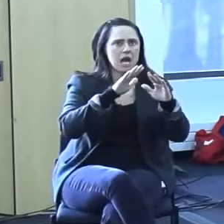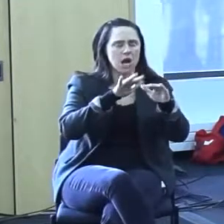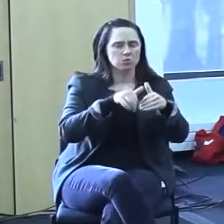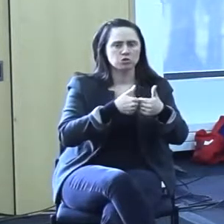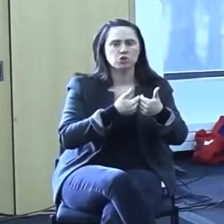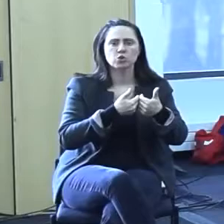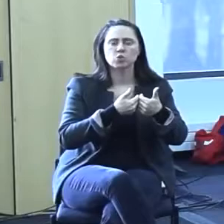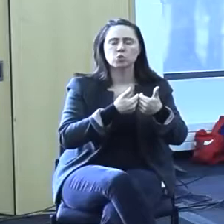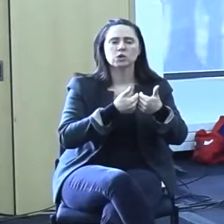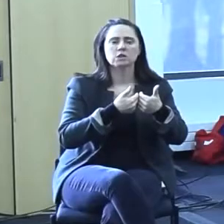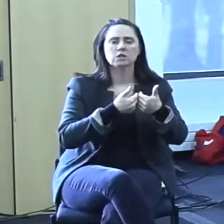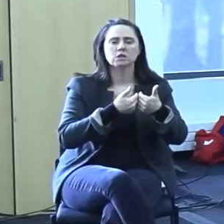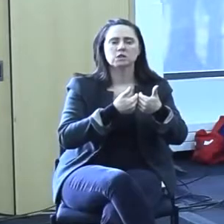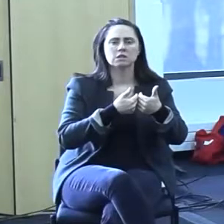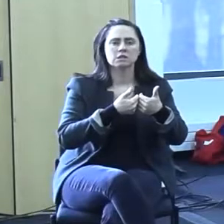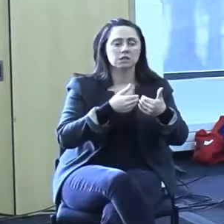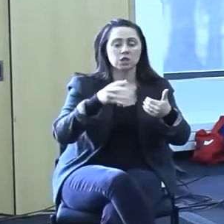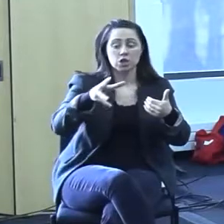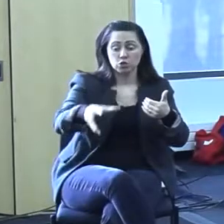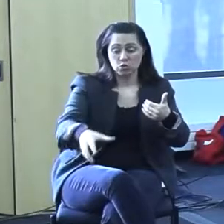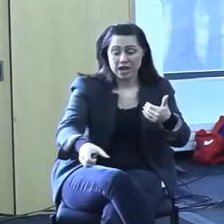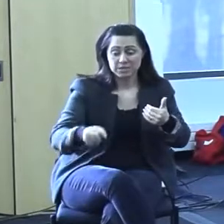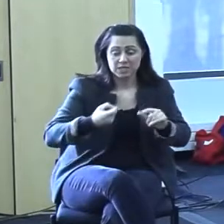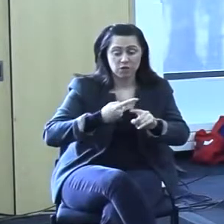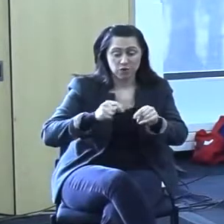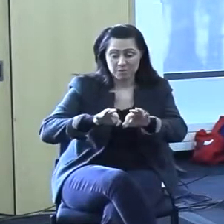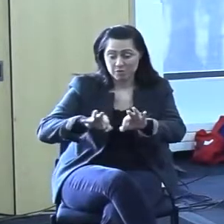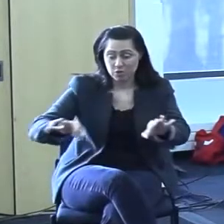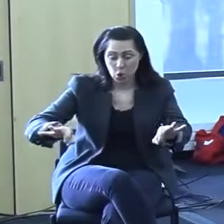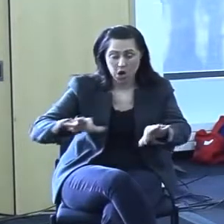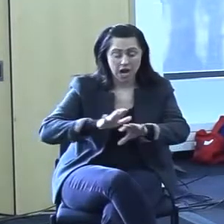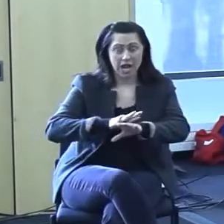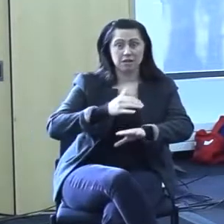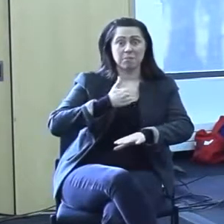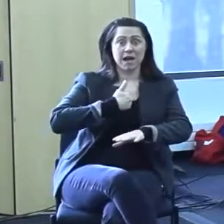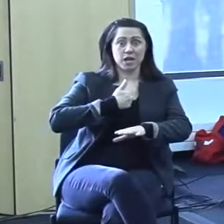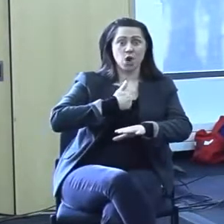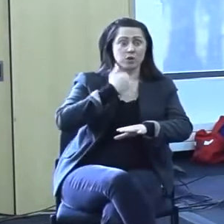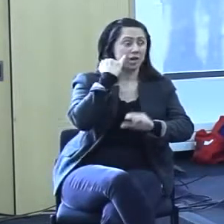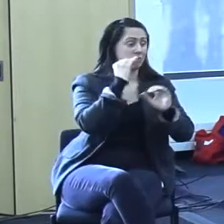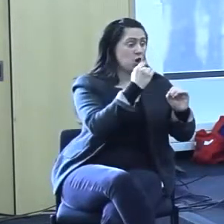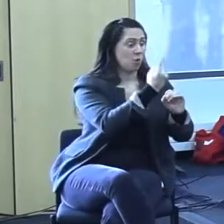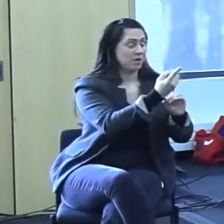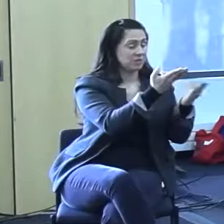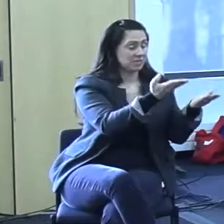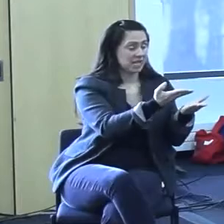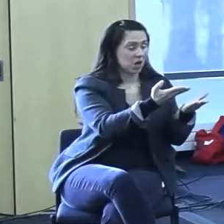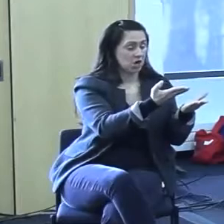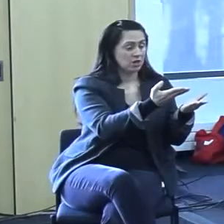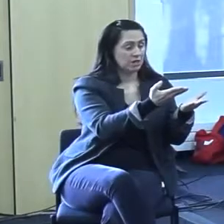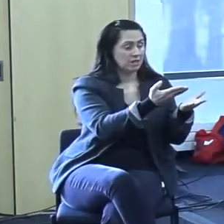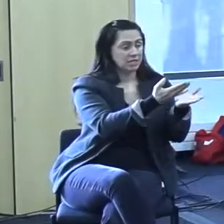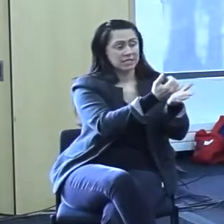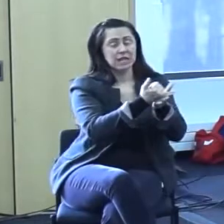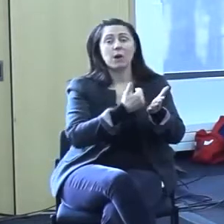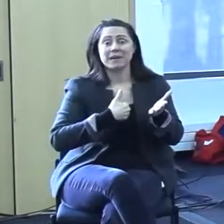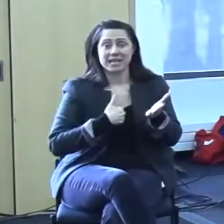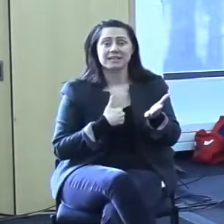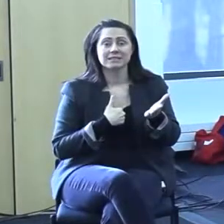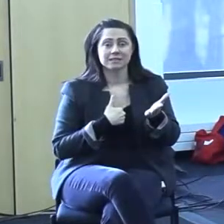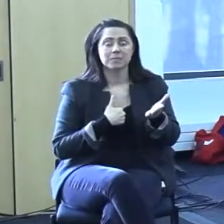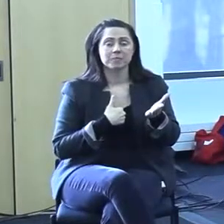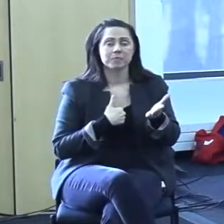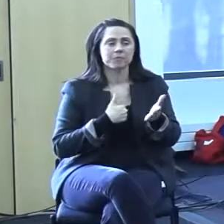to grab stuff from the floor on my own if there's nobody around with me to help